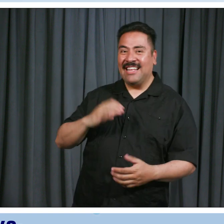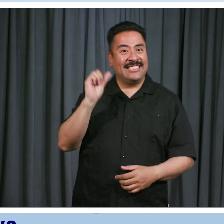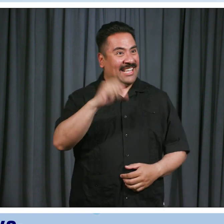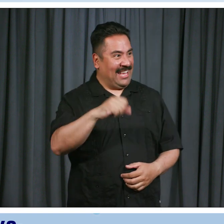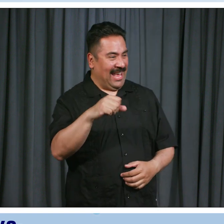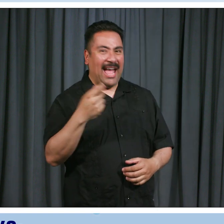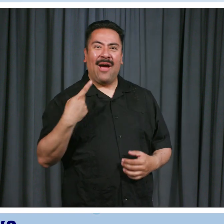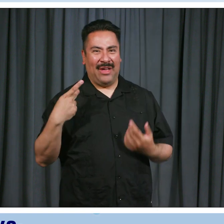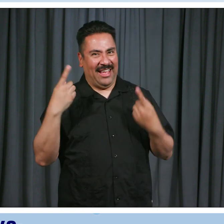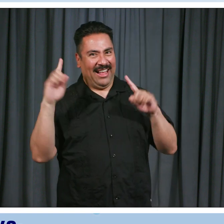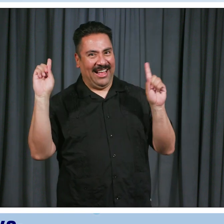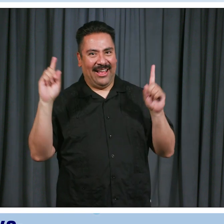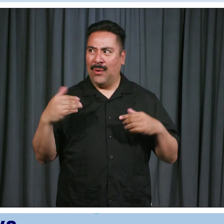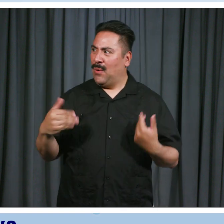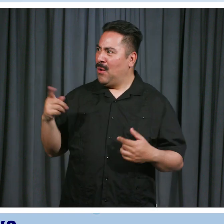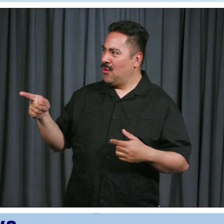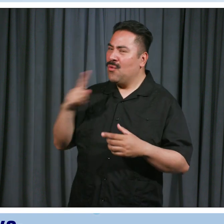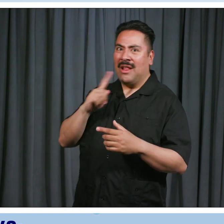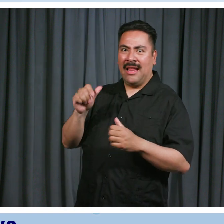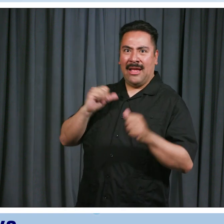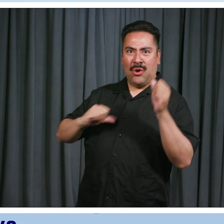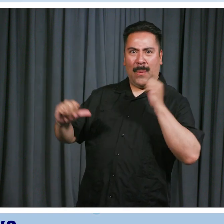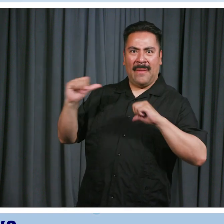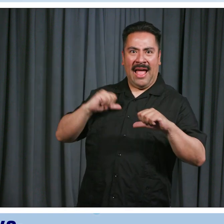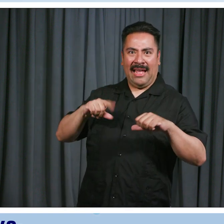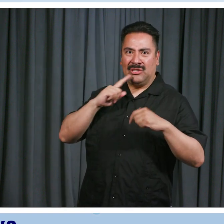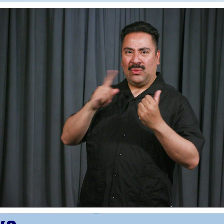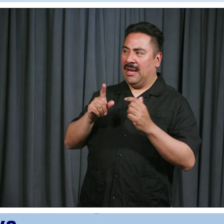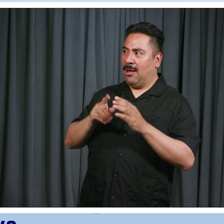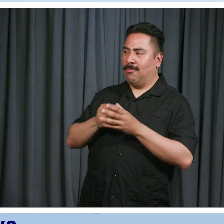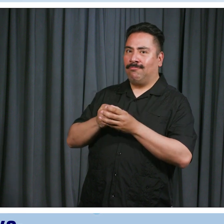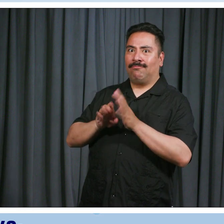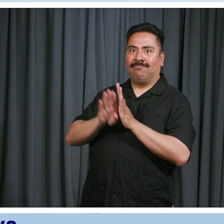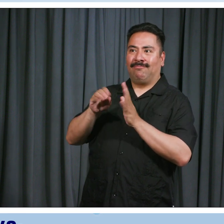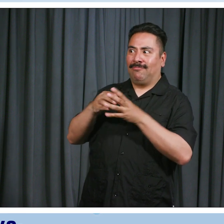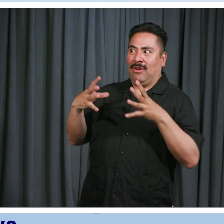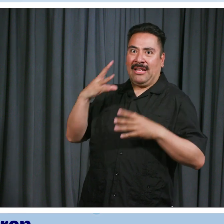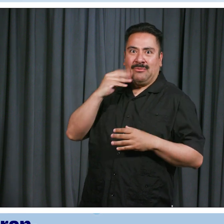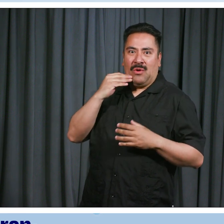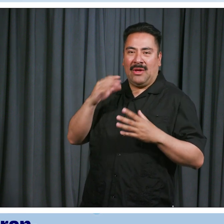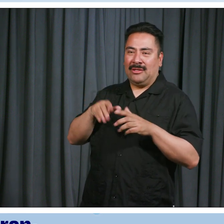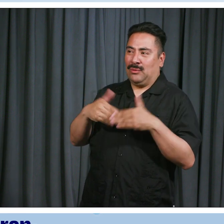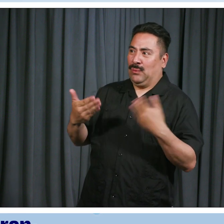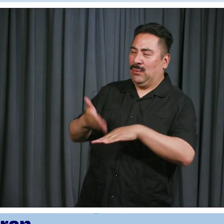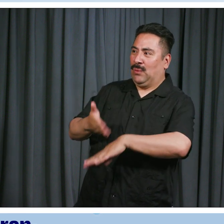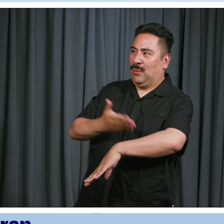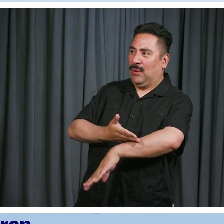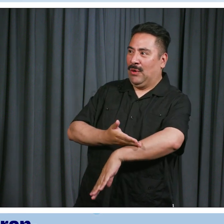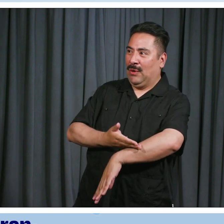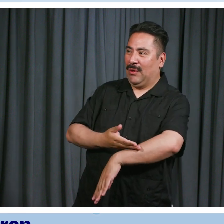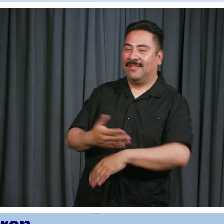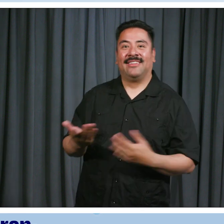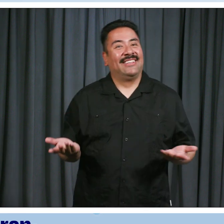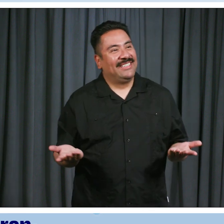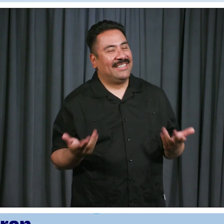it. And like you've really grown your podcast experience. Wow. I